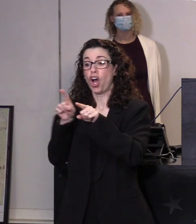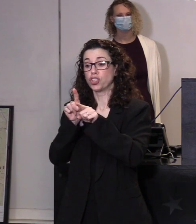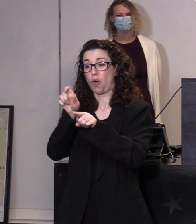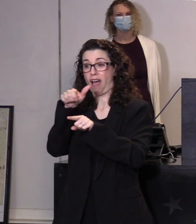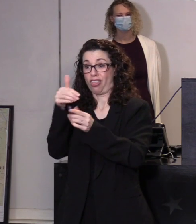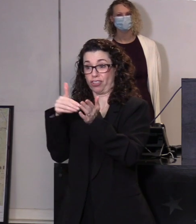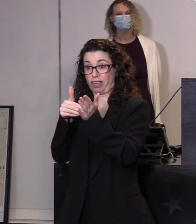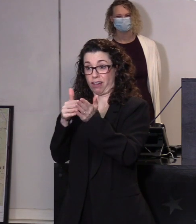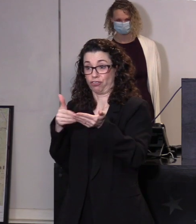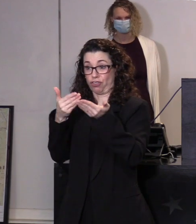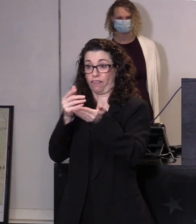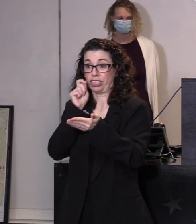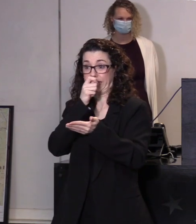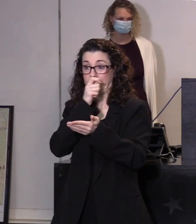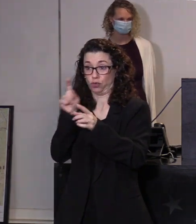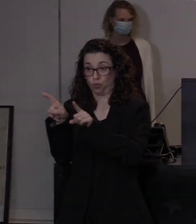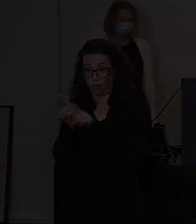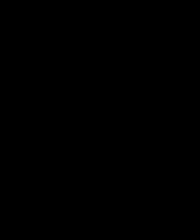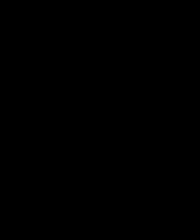well. Thank you.